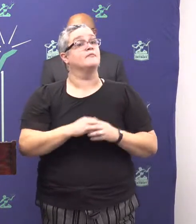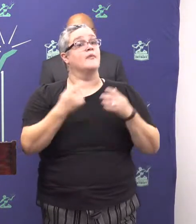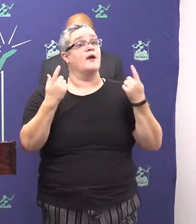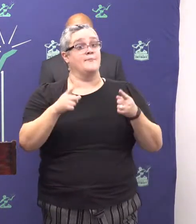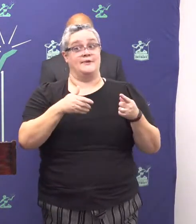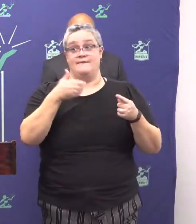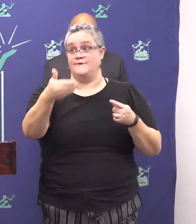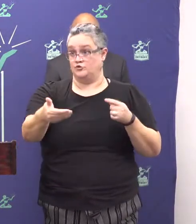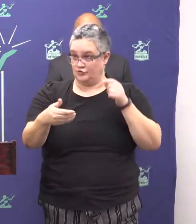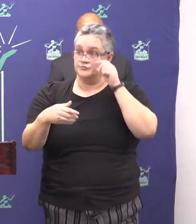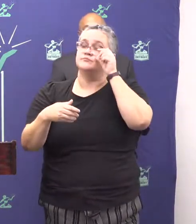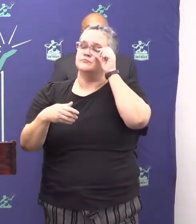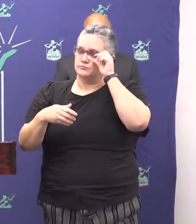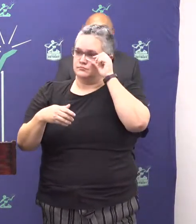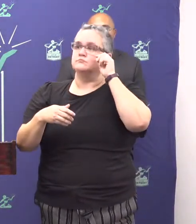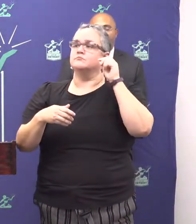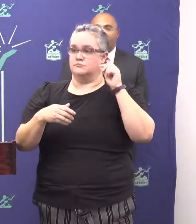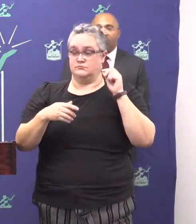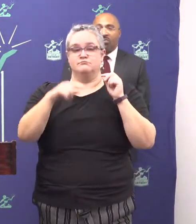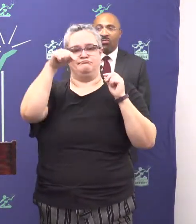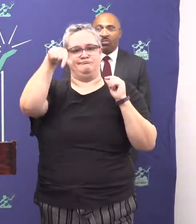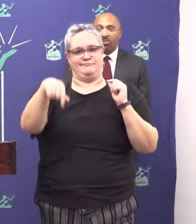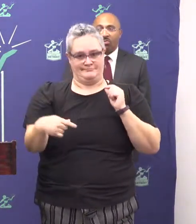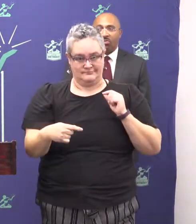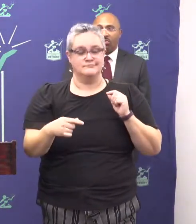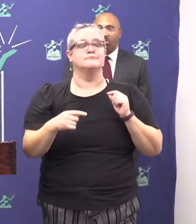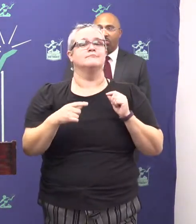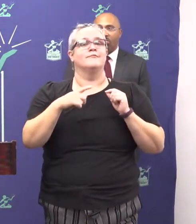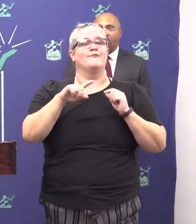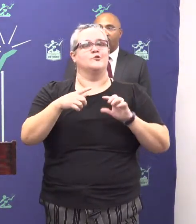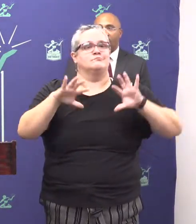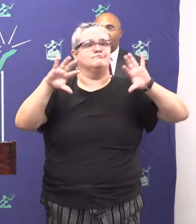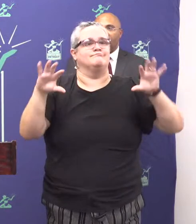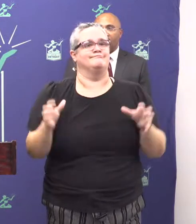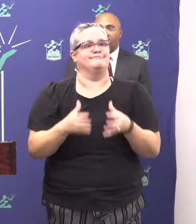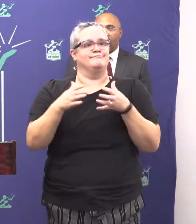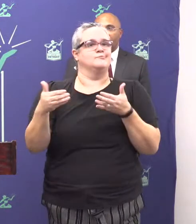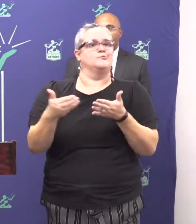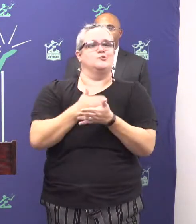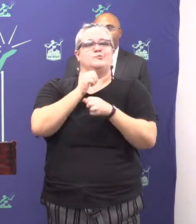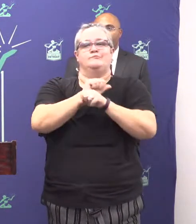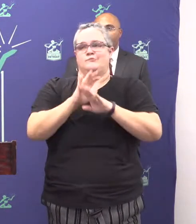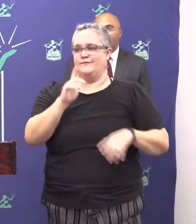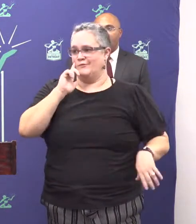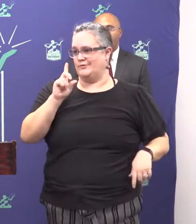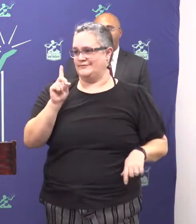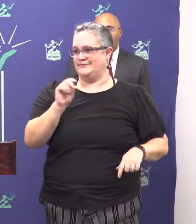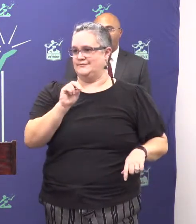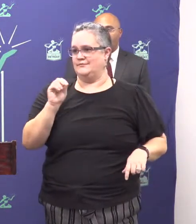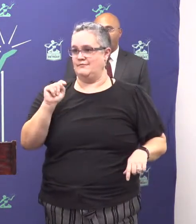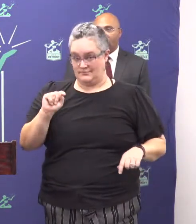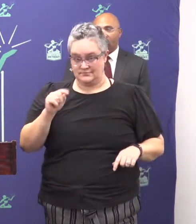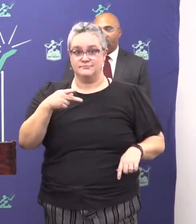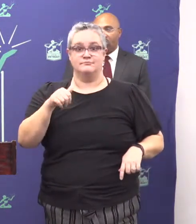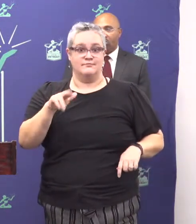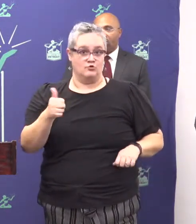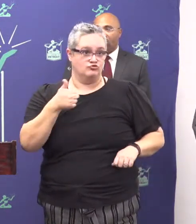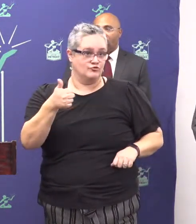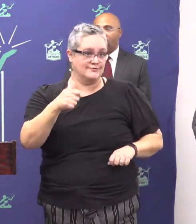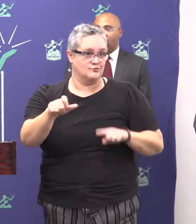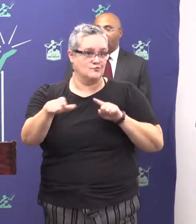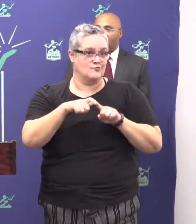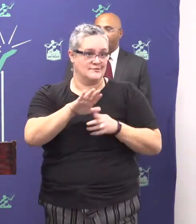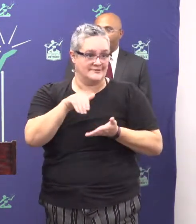Downstairs, we have our first class of new hires for the DDOT Paratransit Call